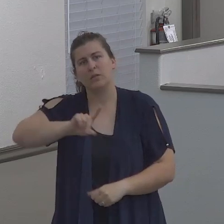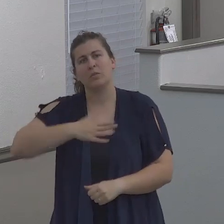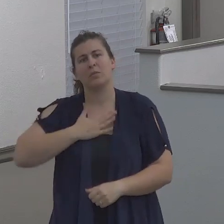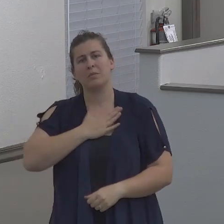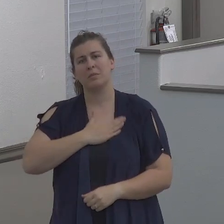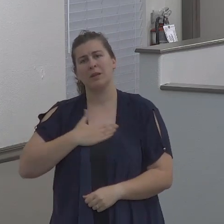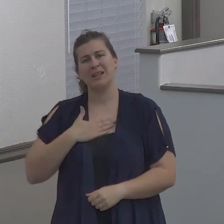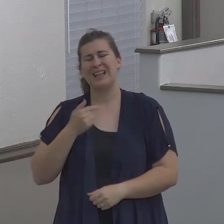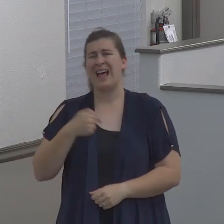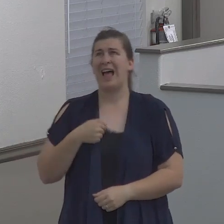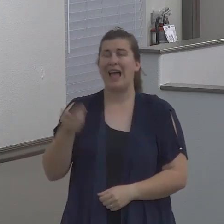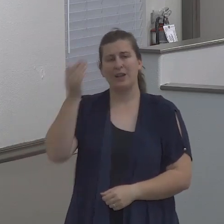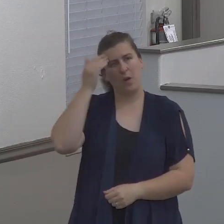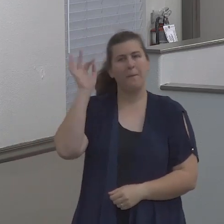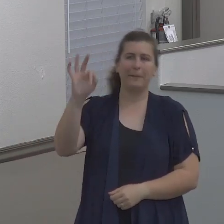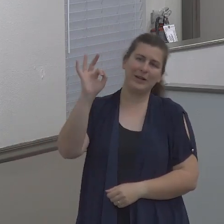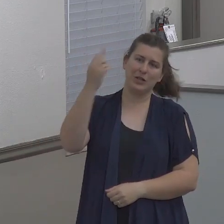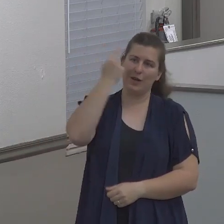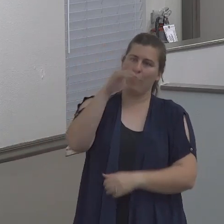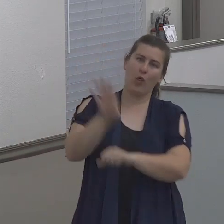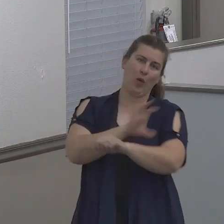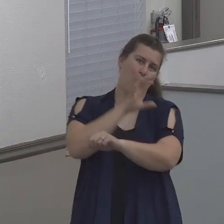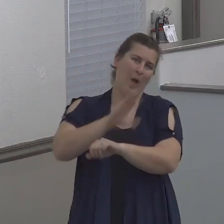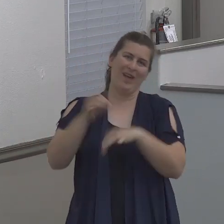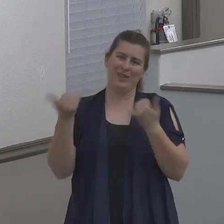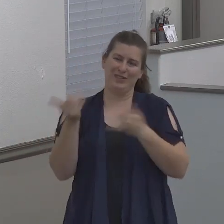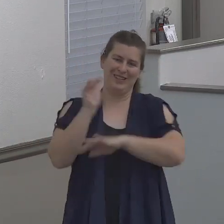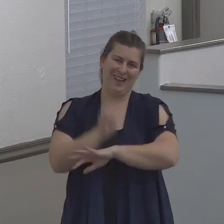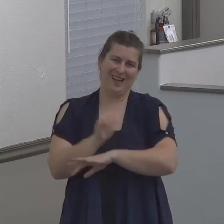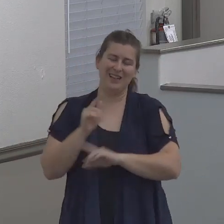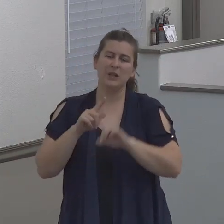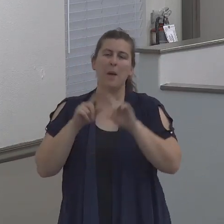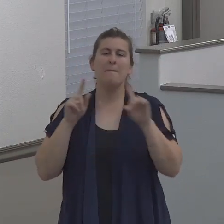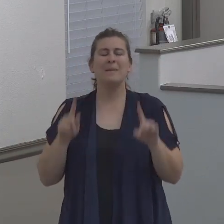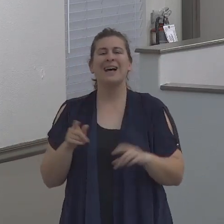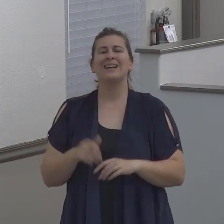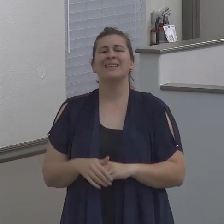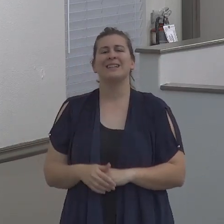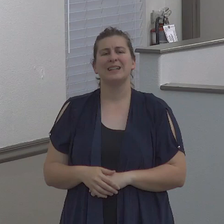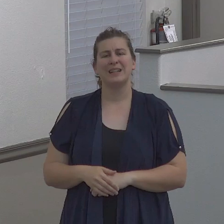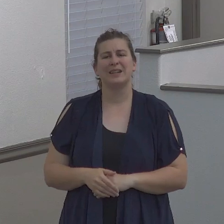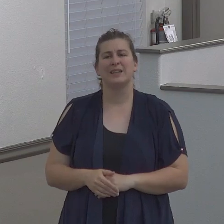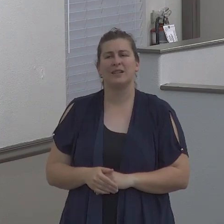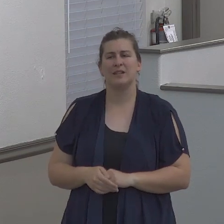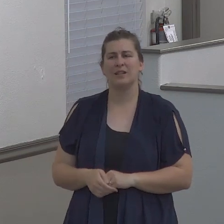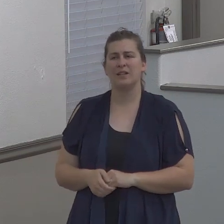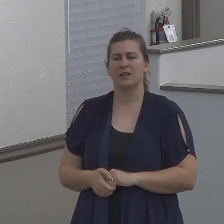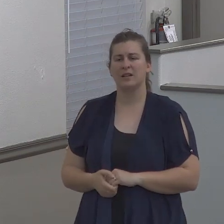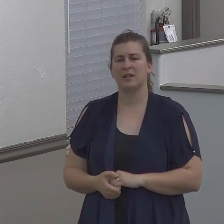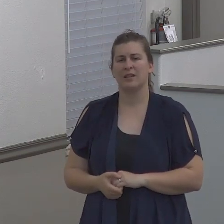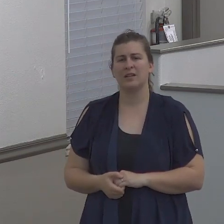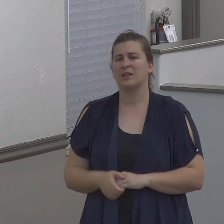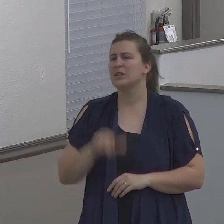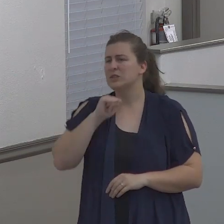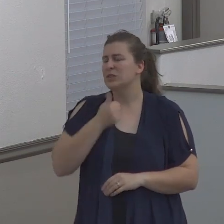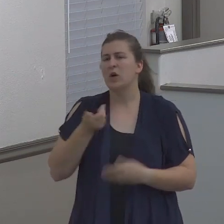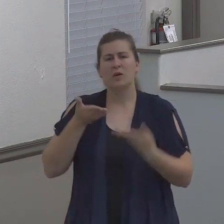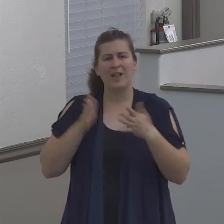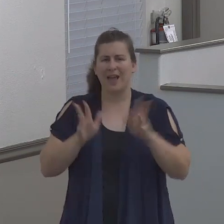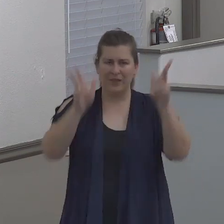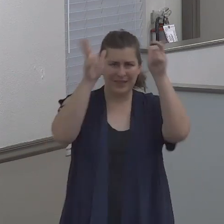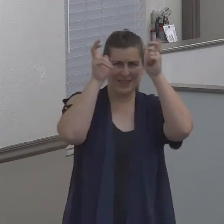can I just implore you tonight? And I know I'm preaching to the choir tonight. But